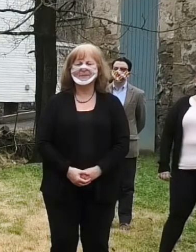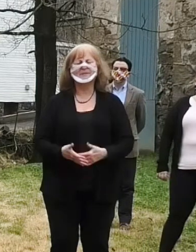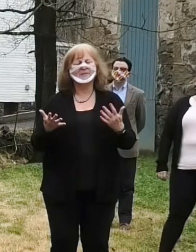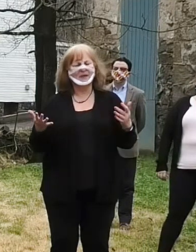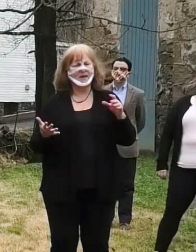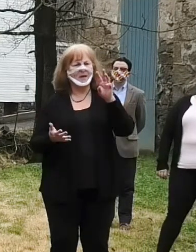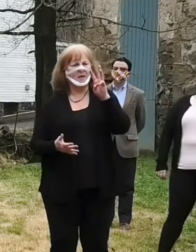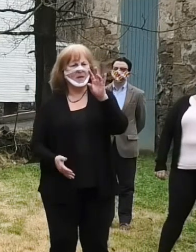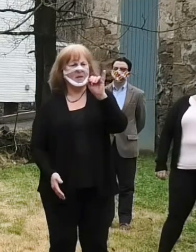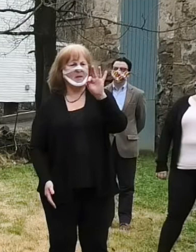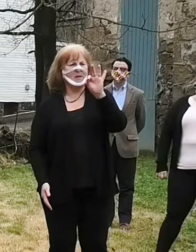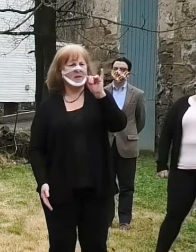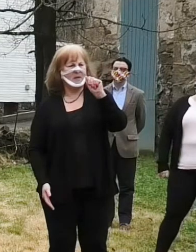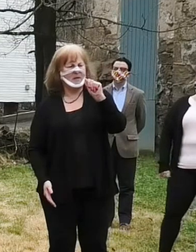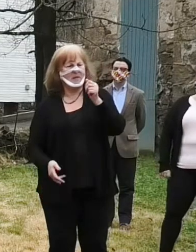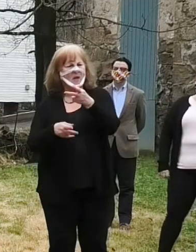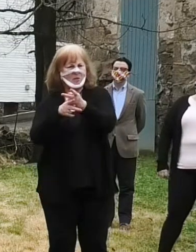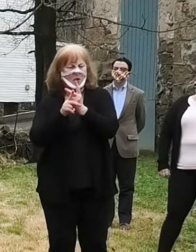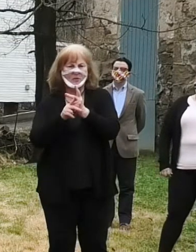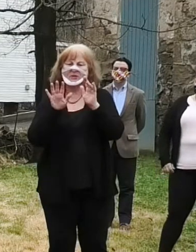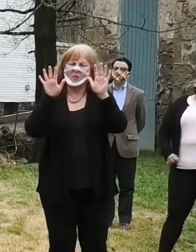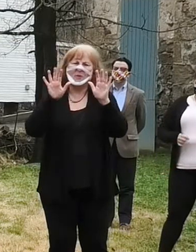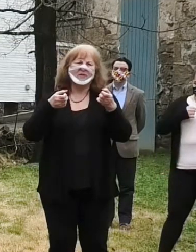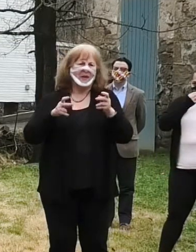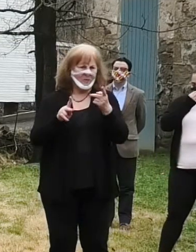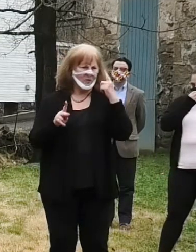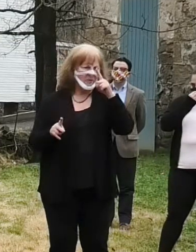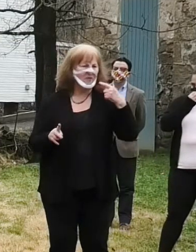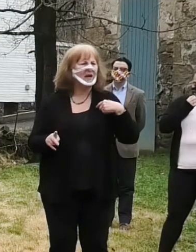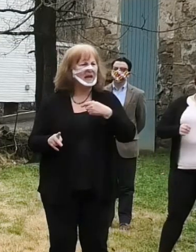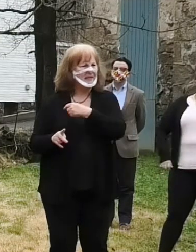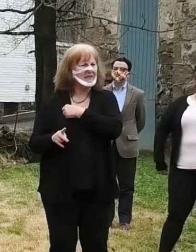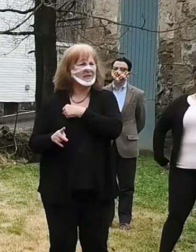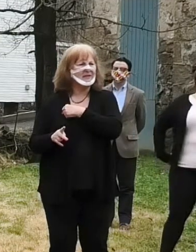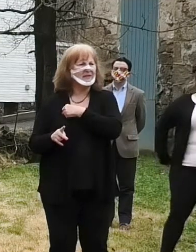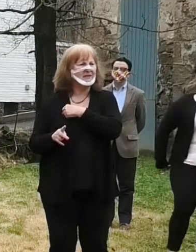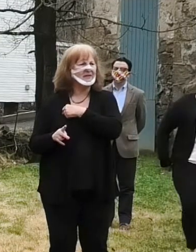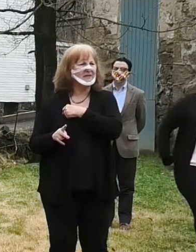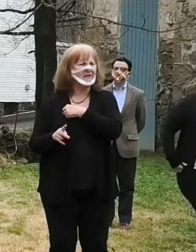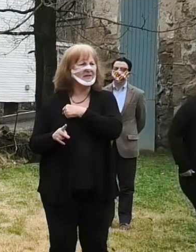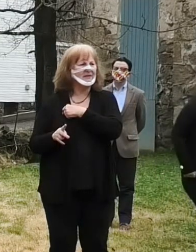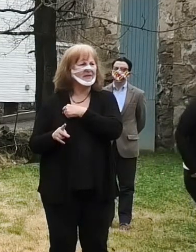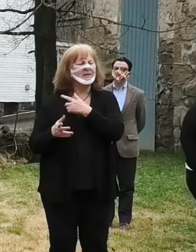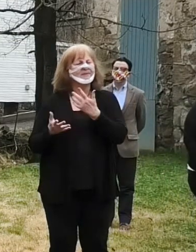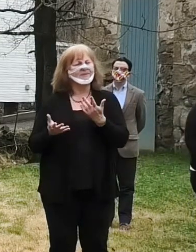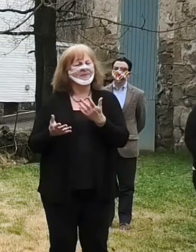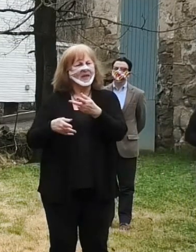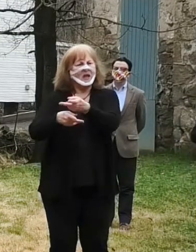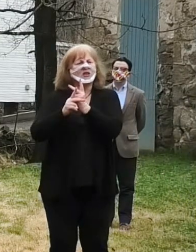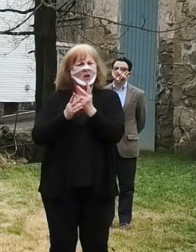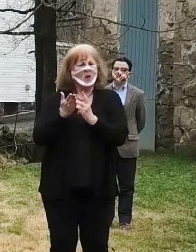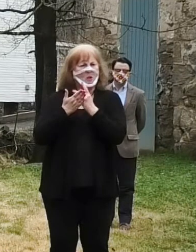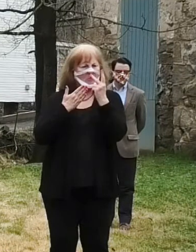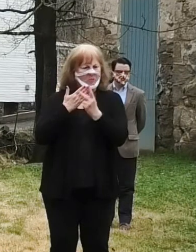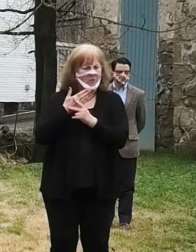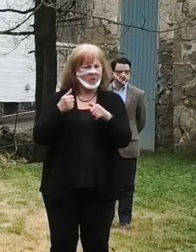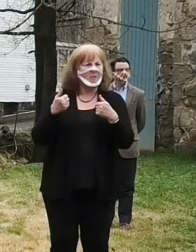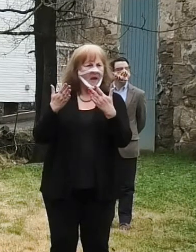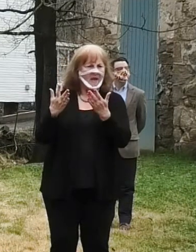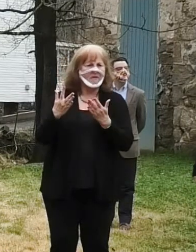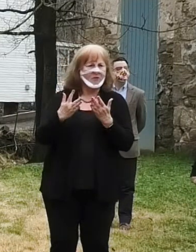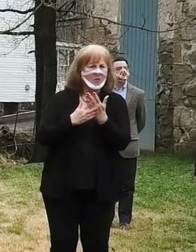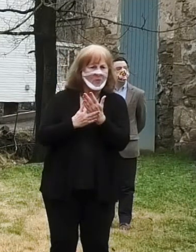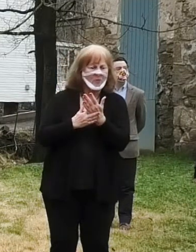So the WIFIA loan is a great opportunity for us. It is a loan program offered